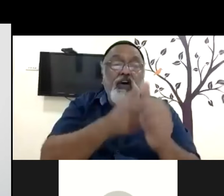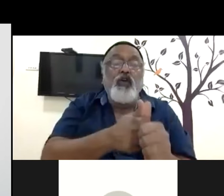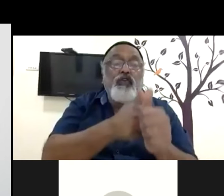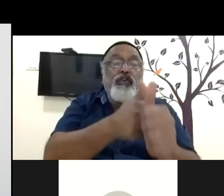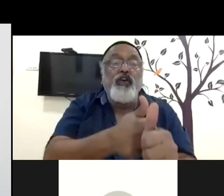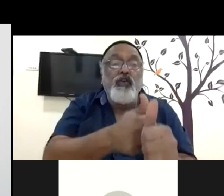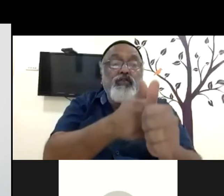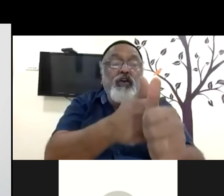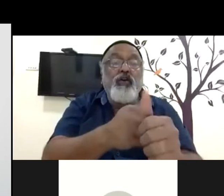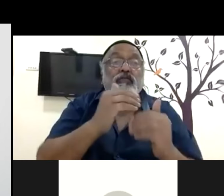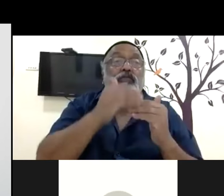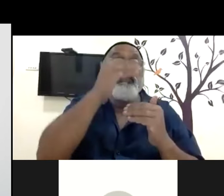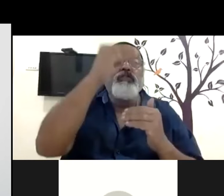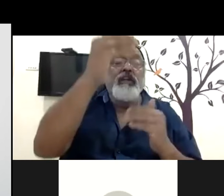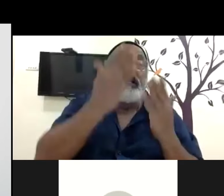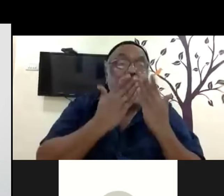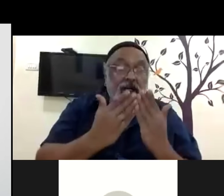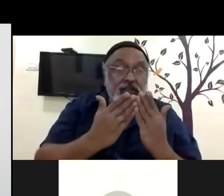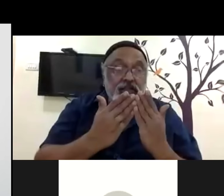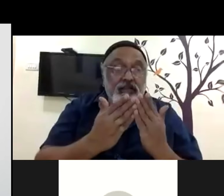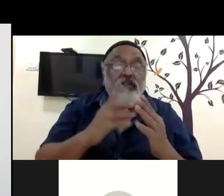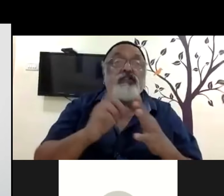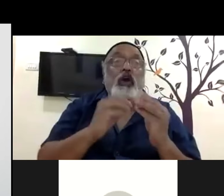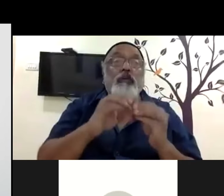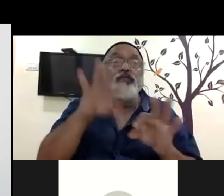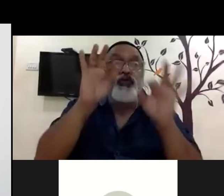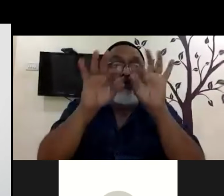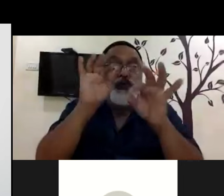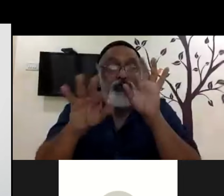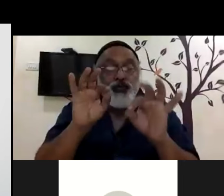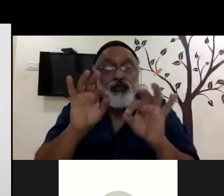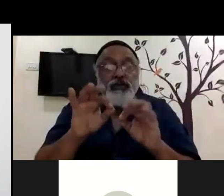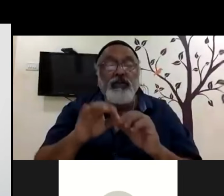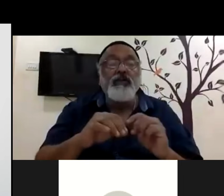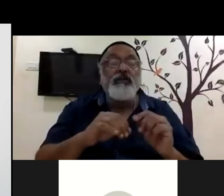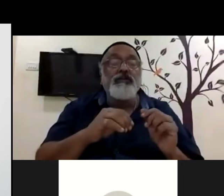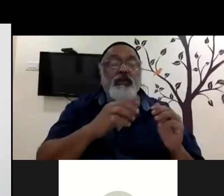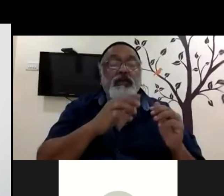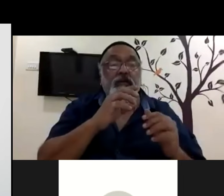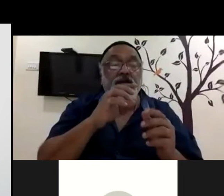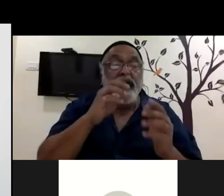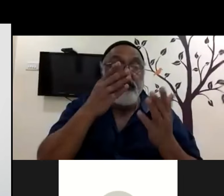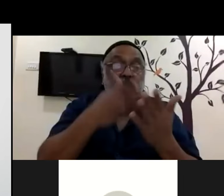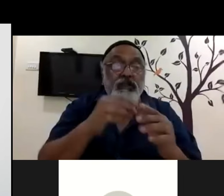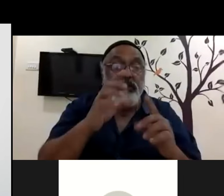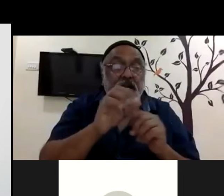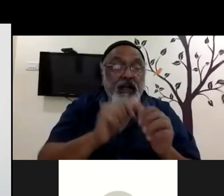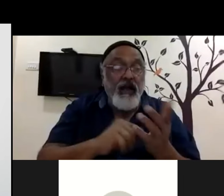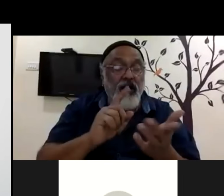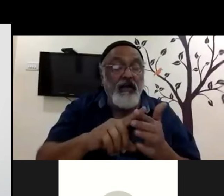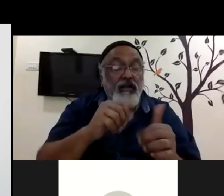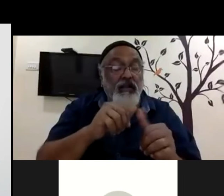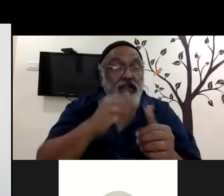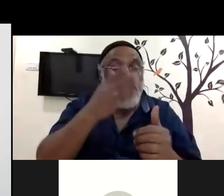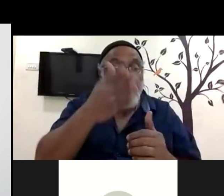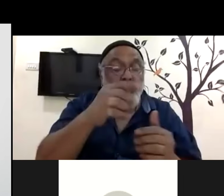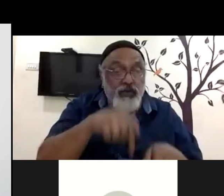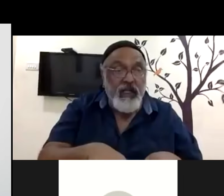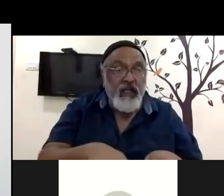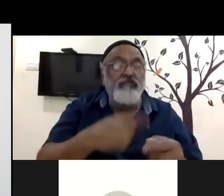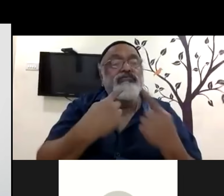education and maybe career choices changed over time. So I collect data from them now, asking them what